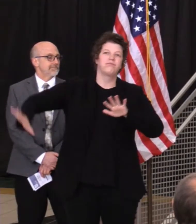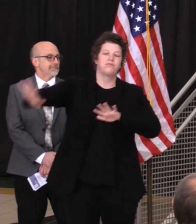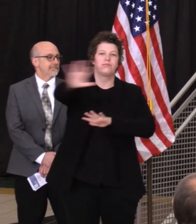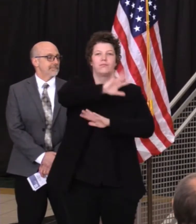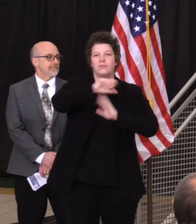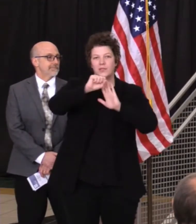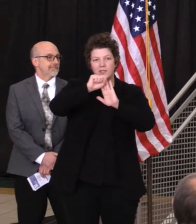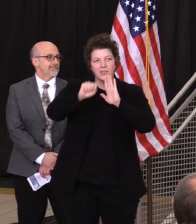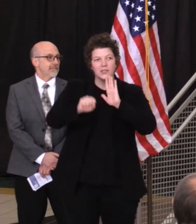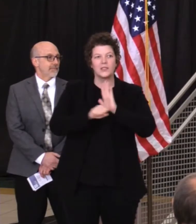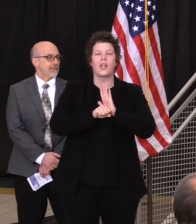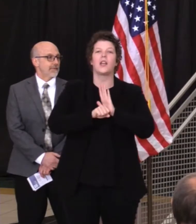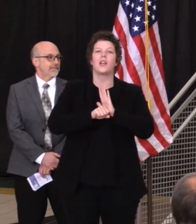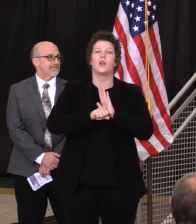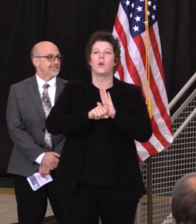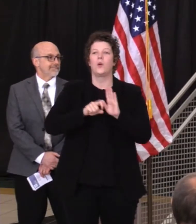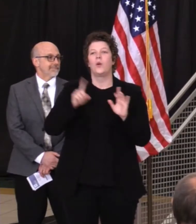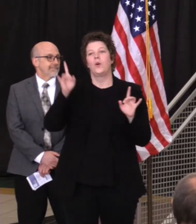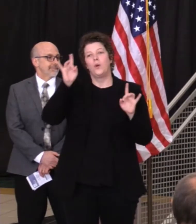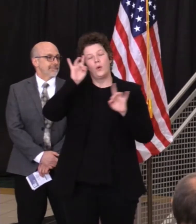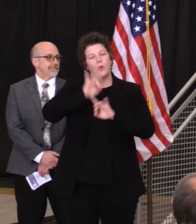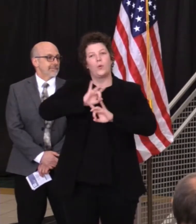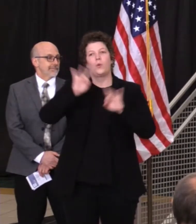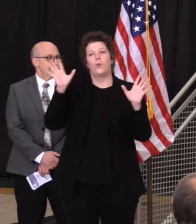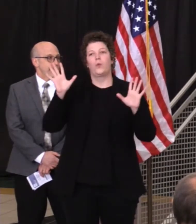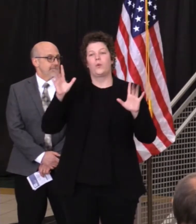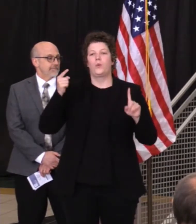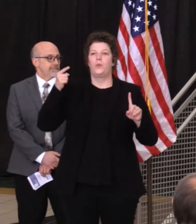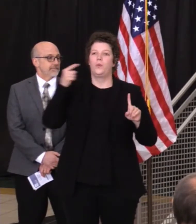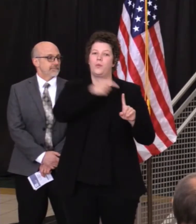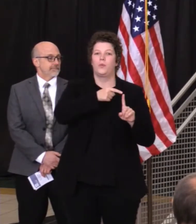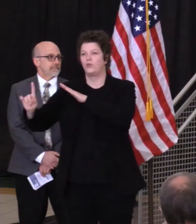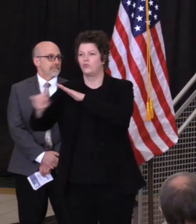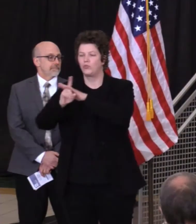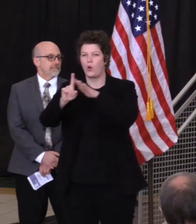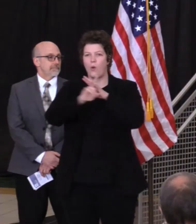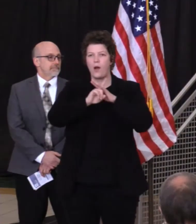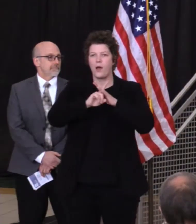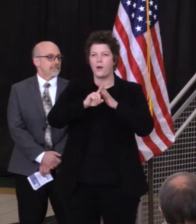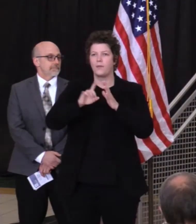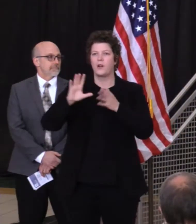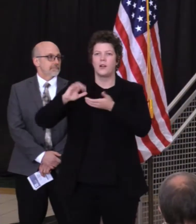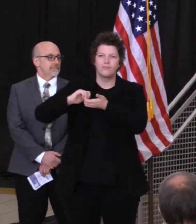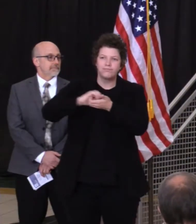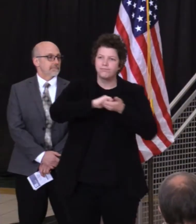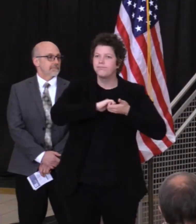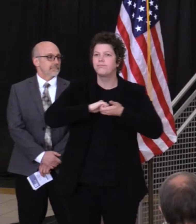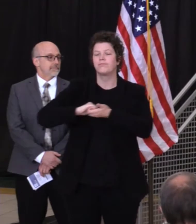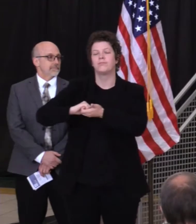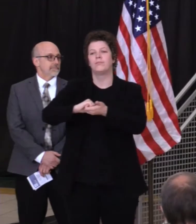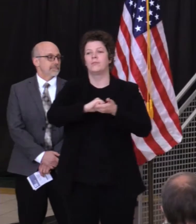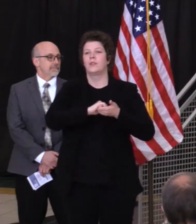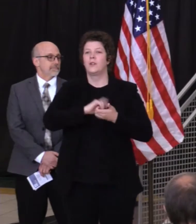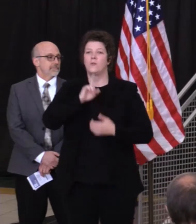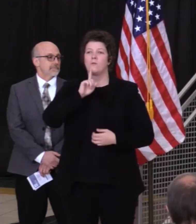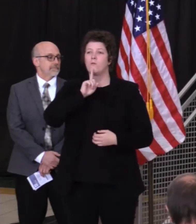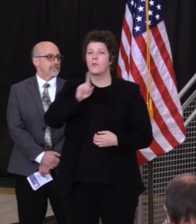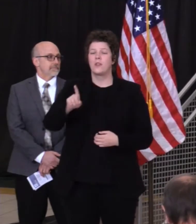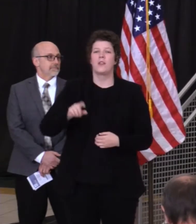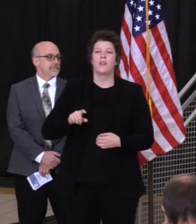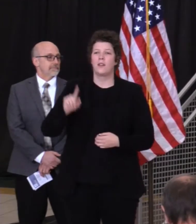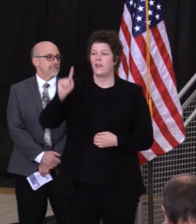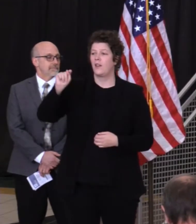hardship from a health crisis standpoint and an economic standpoint. This is something that Tennesseans are going to